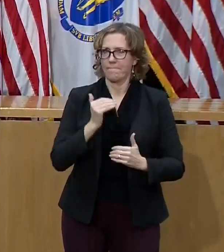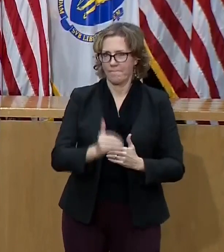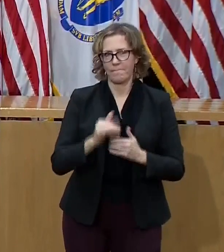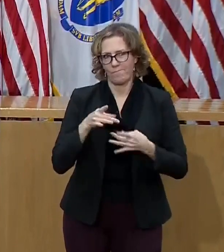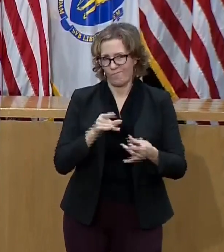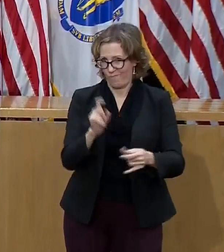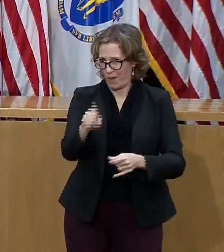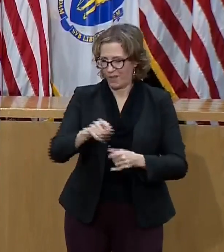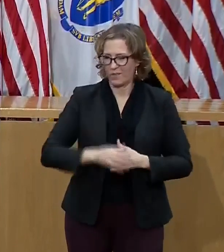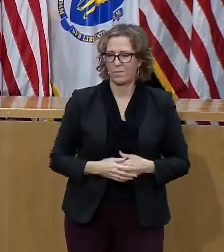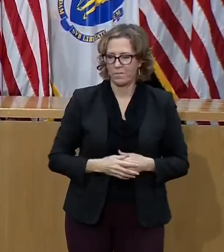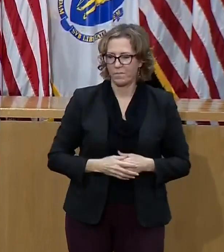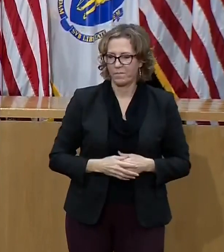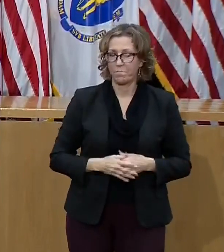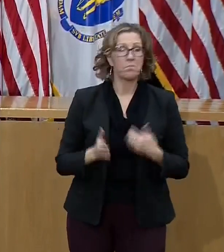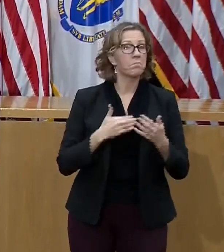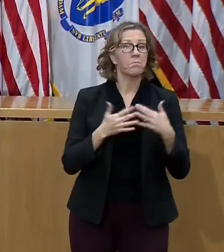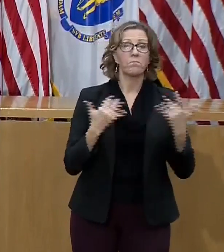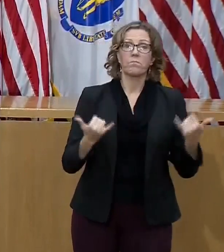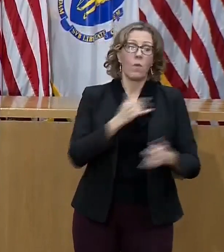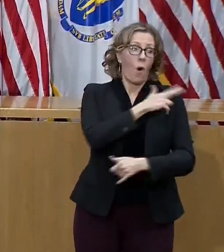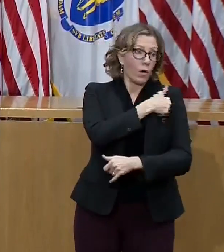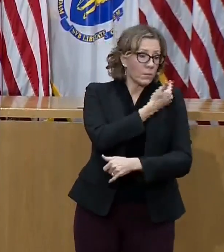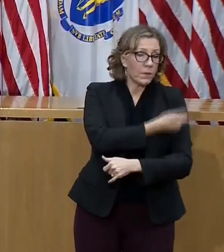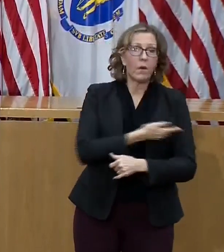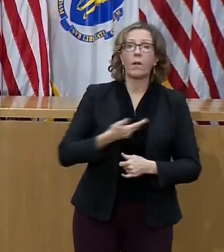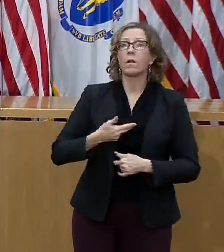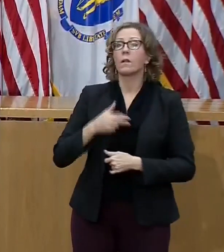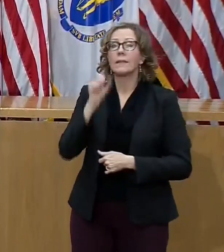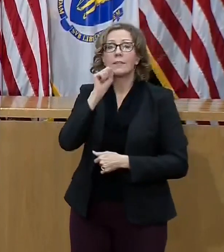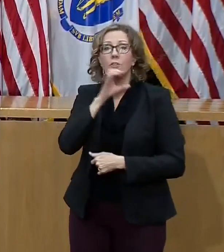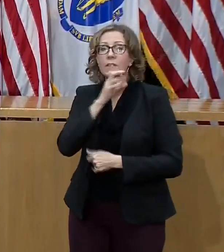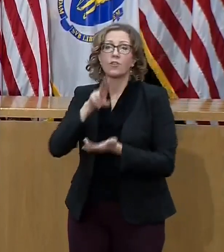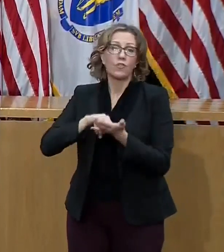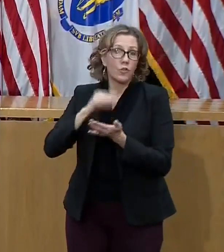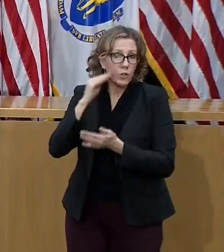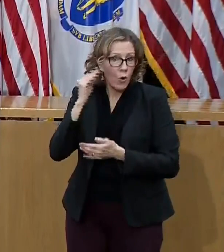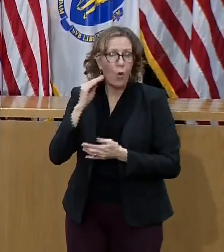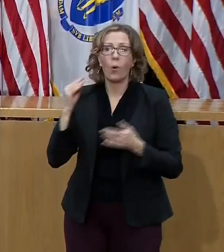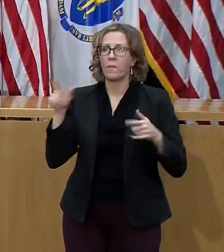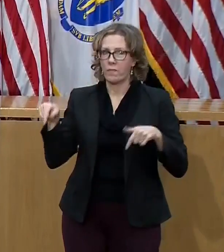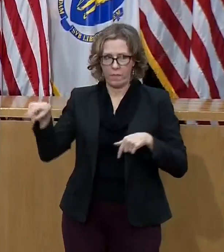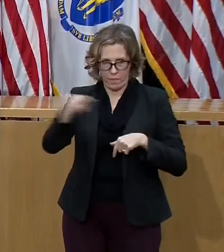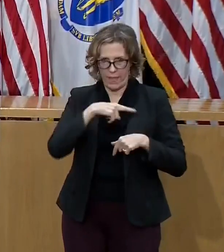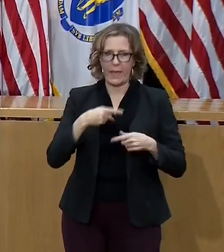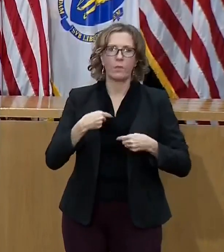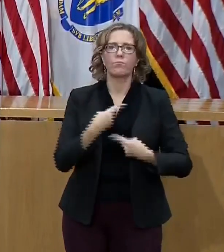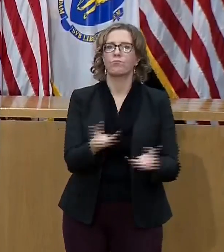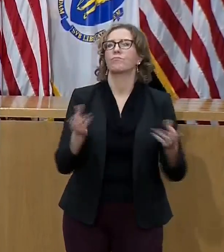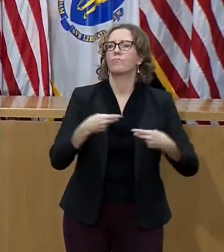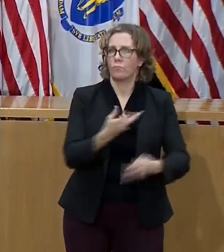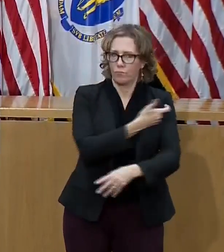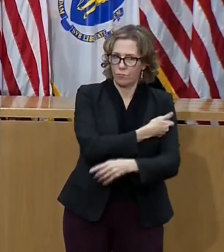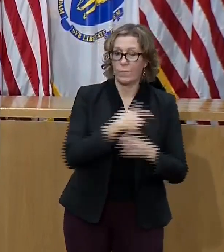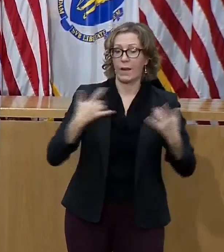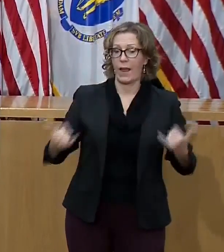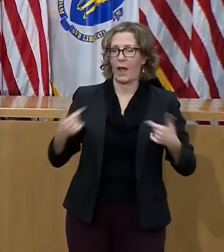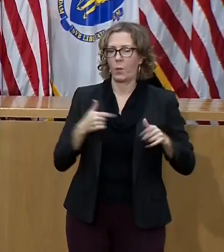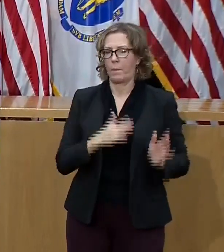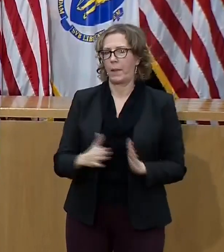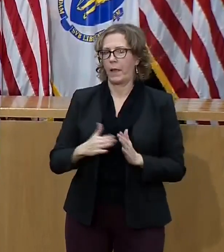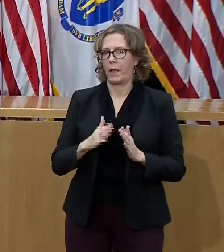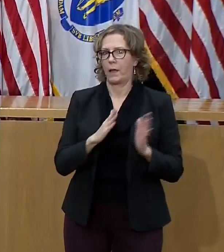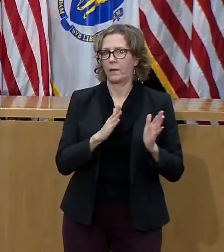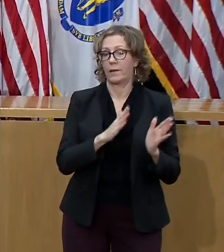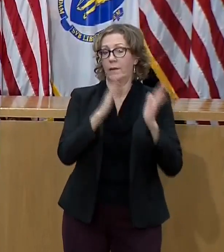care facilities continue to administer doses, we've been finalizing plans for moving ahead with other groups. As a result,